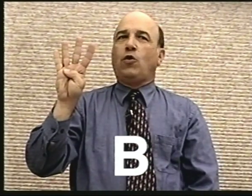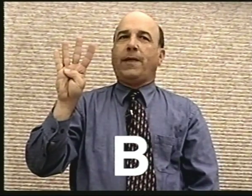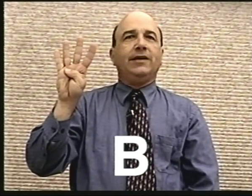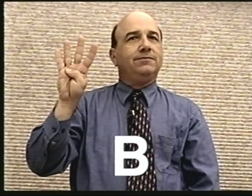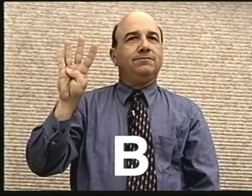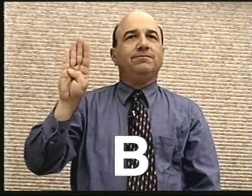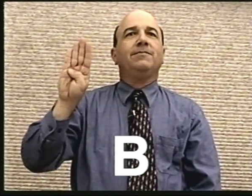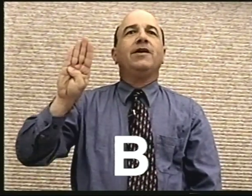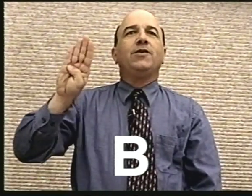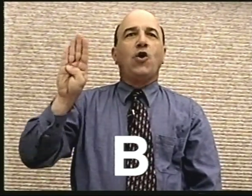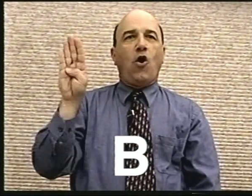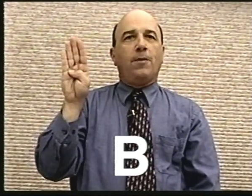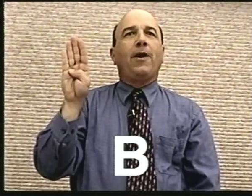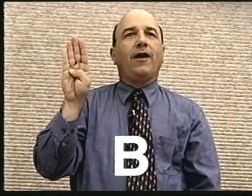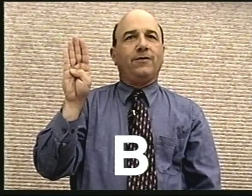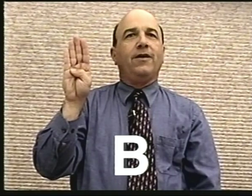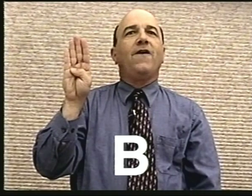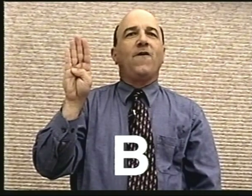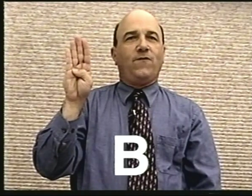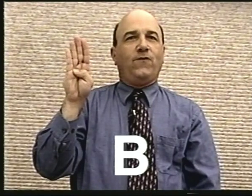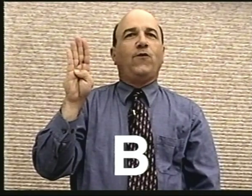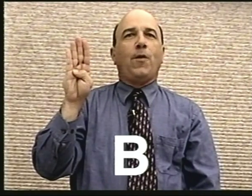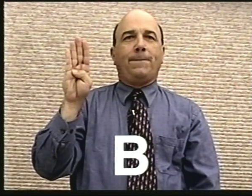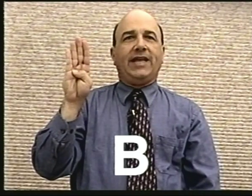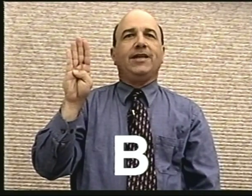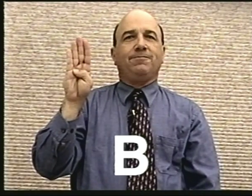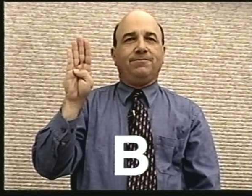this, holding part for B.